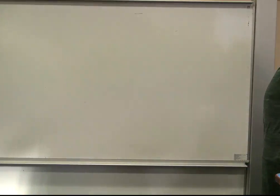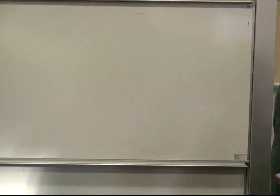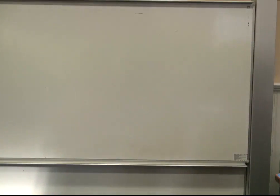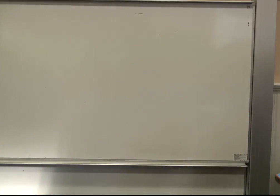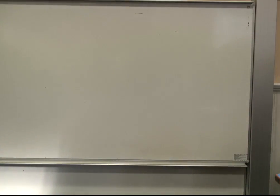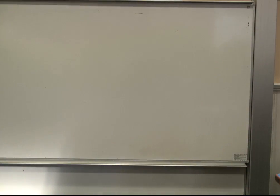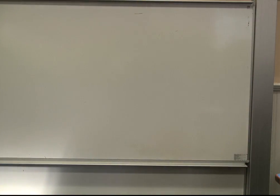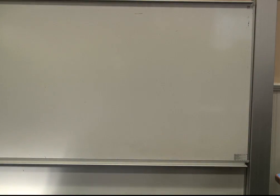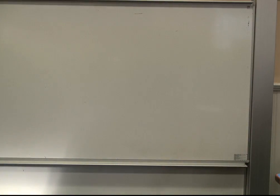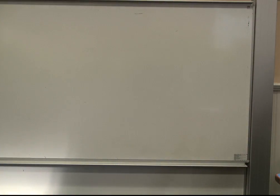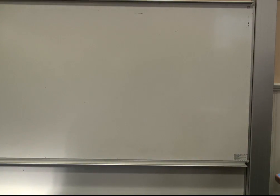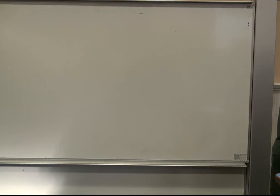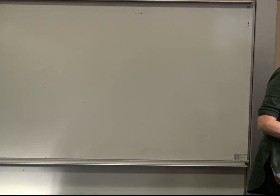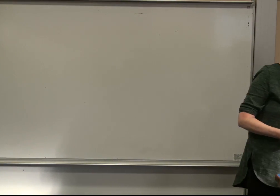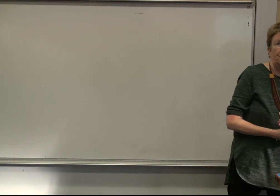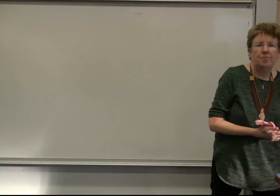Sure.